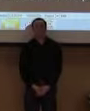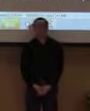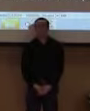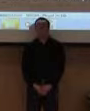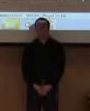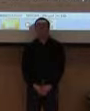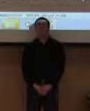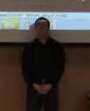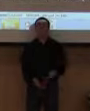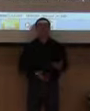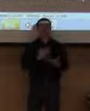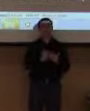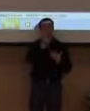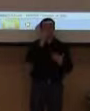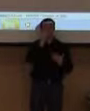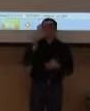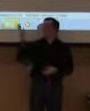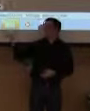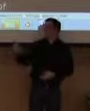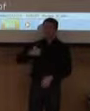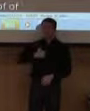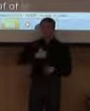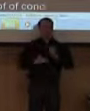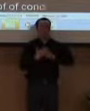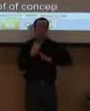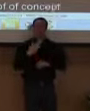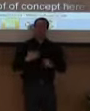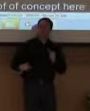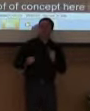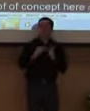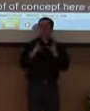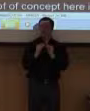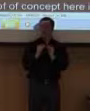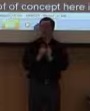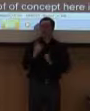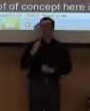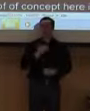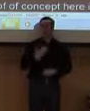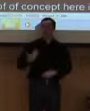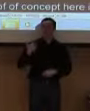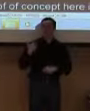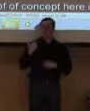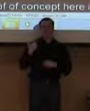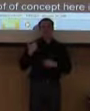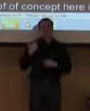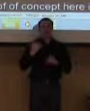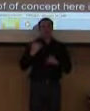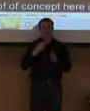But as proof of concept, here's me conducting one of my first sessions with one of our former students, Pepsi